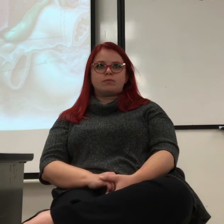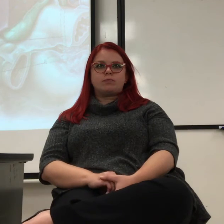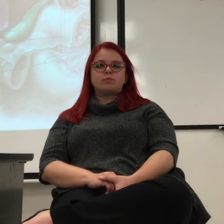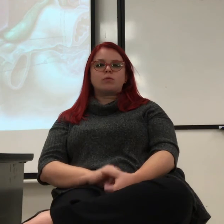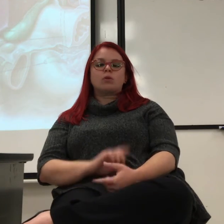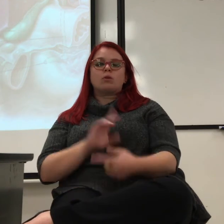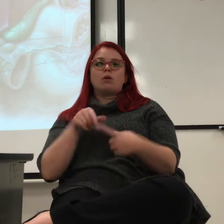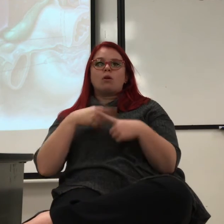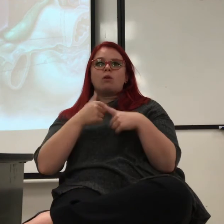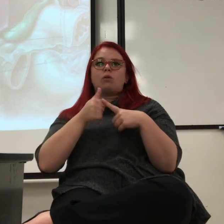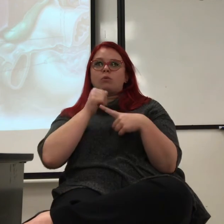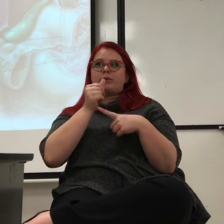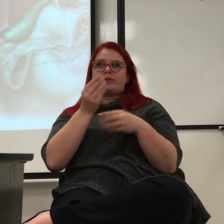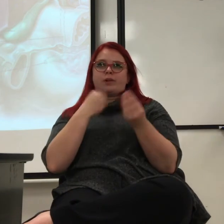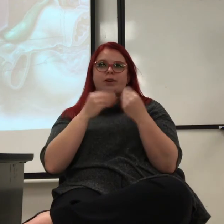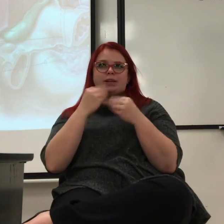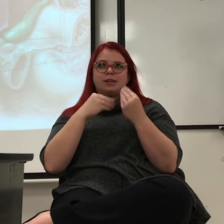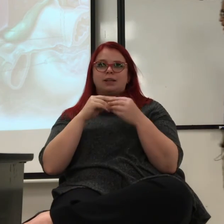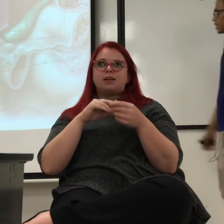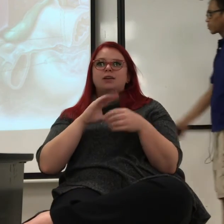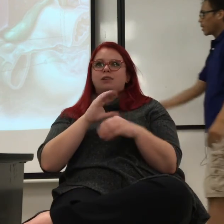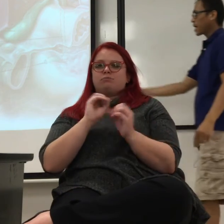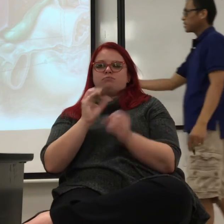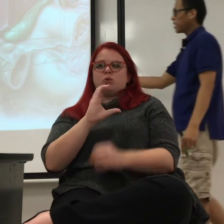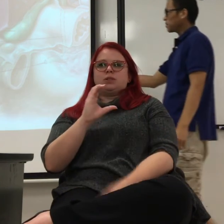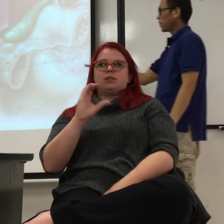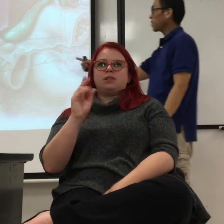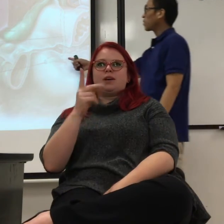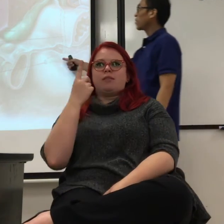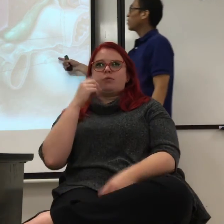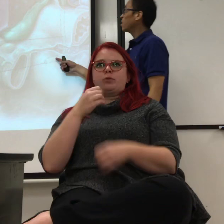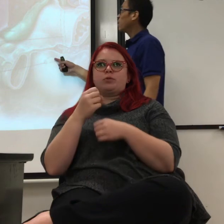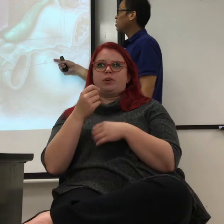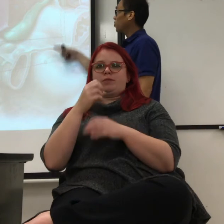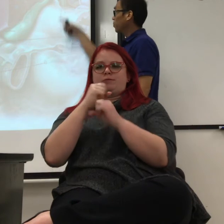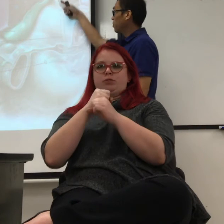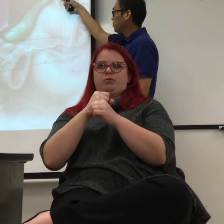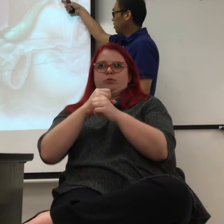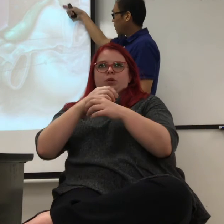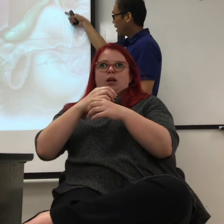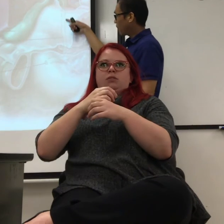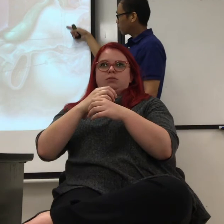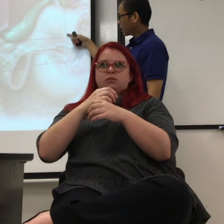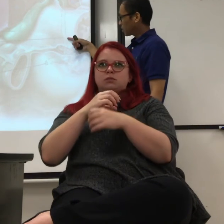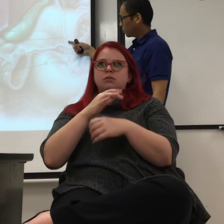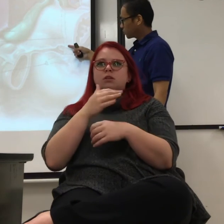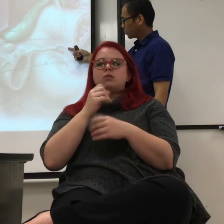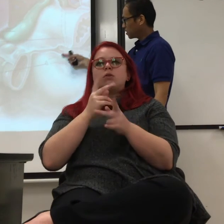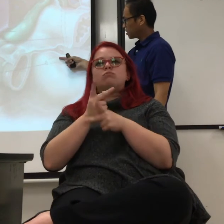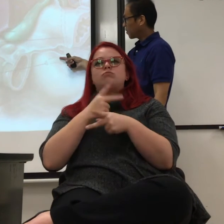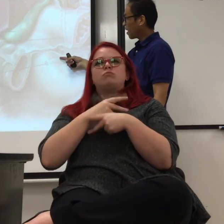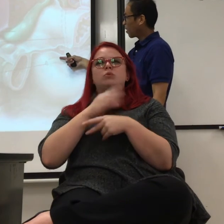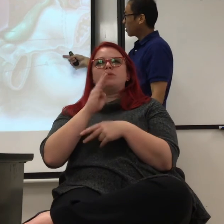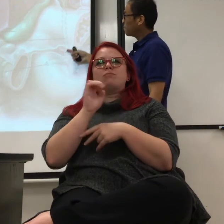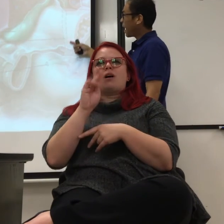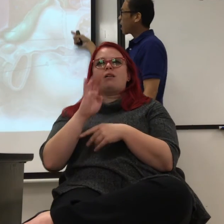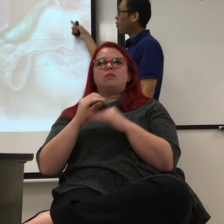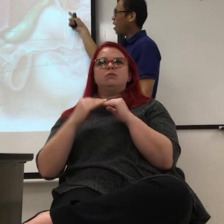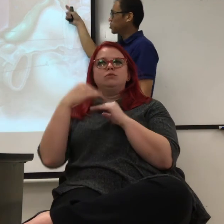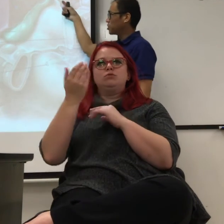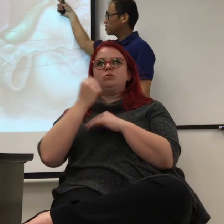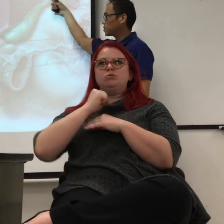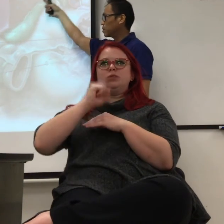Now, when you're not eating, there's no CCK to relax that sphincter. So you're producing bile, it's like too much resistance there,